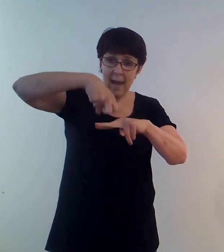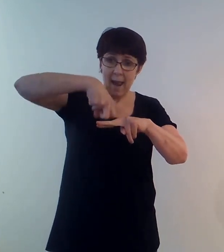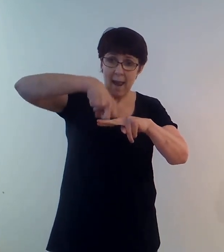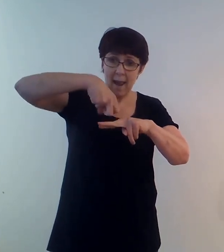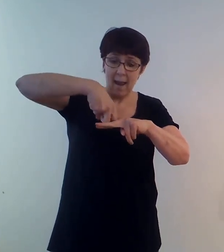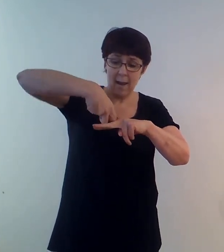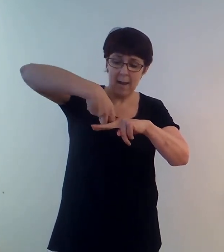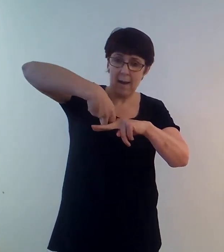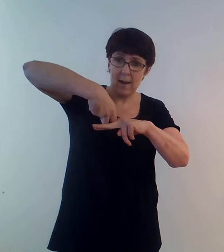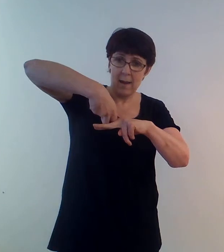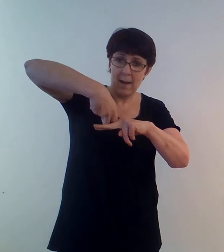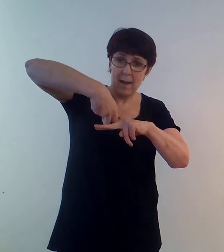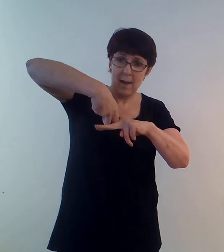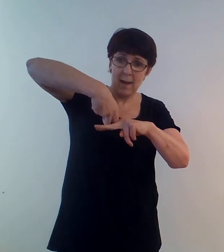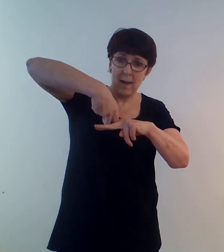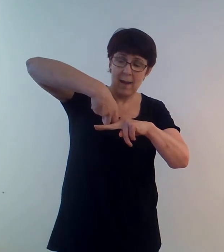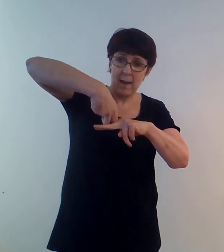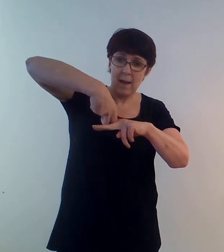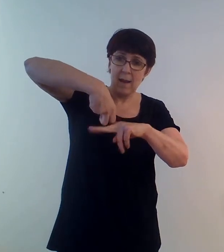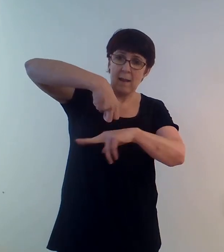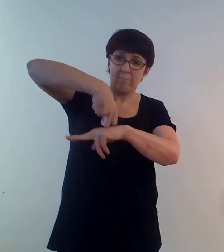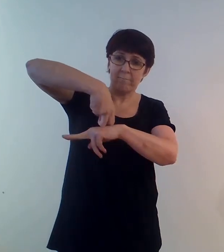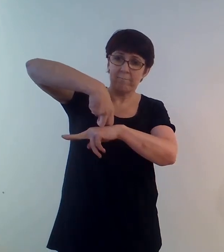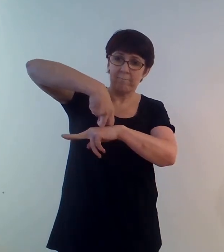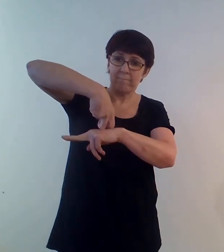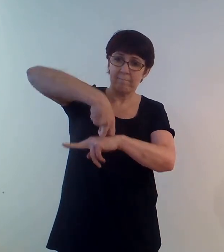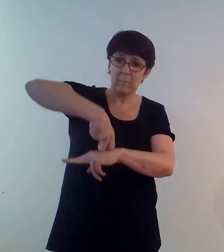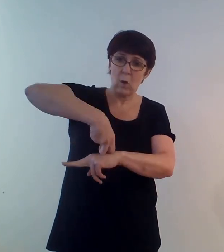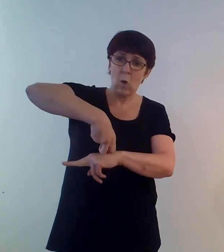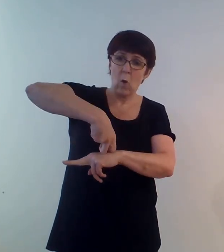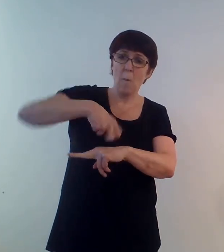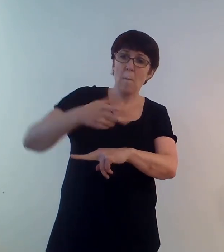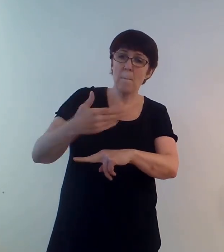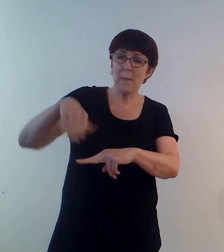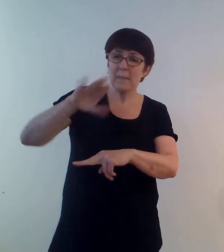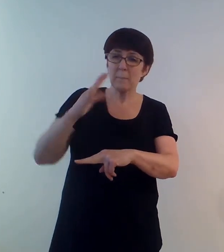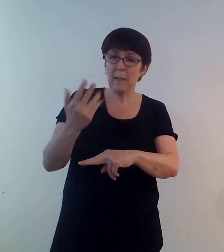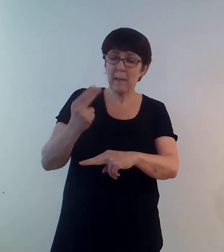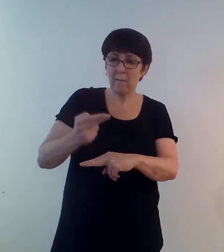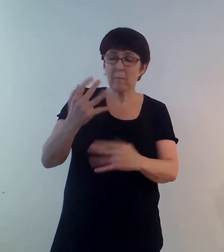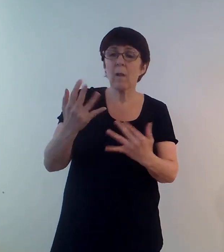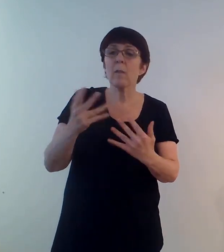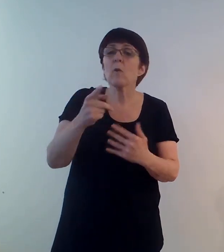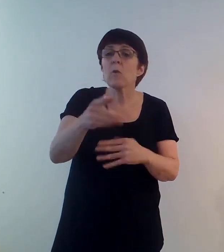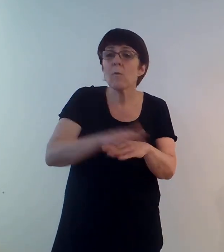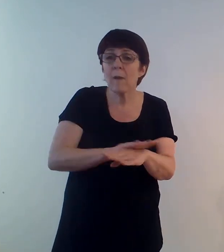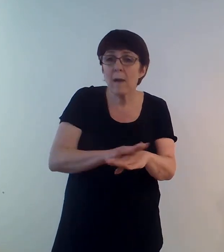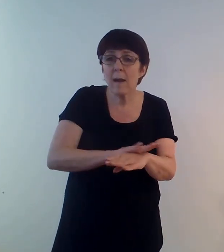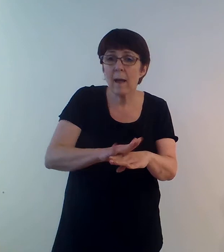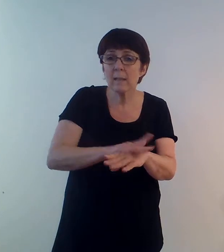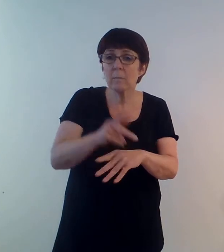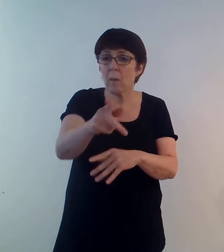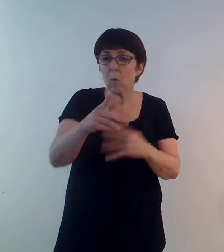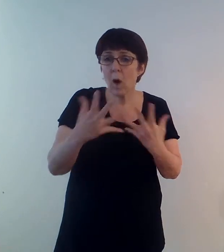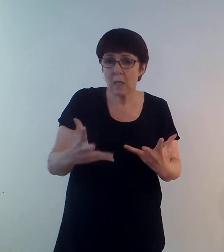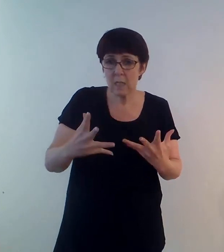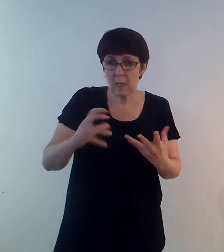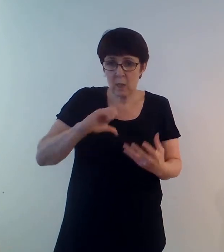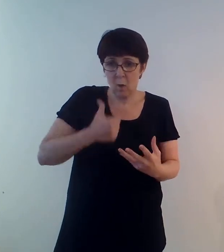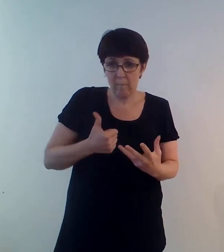again, like we've said in this workout, go at your pace. If you need to put as much pressure on your legs as possible, do so if you can. Ideally, we want